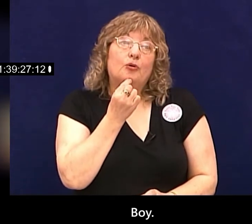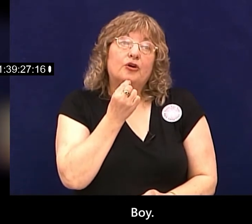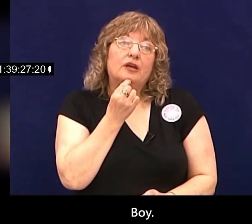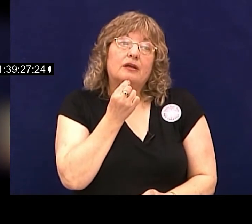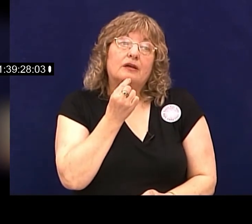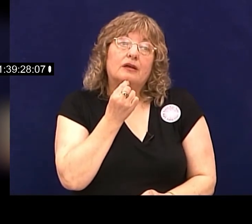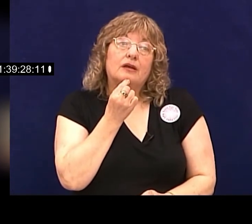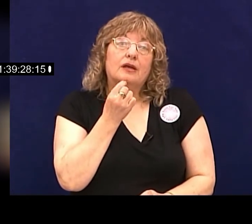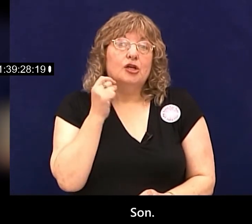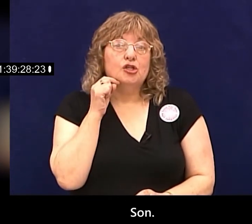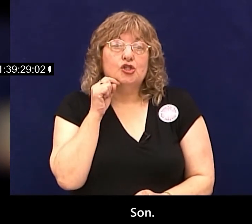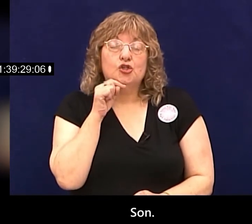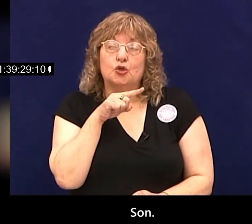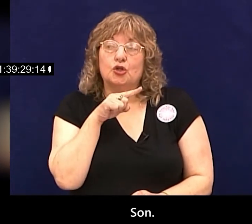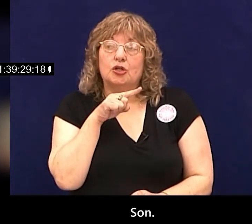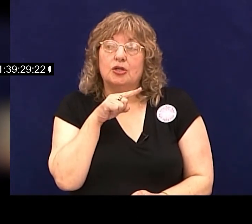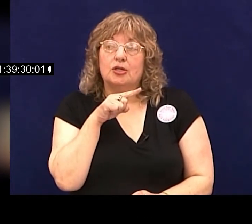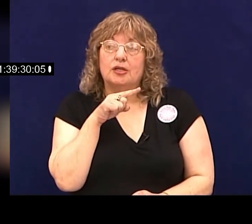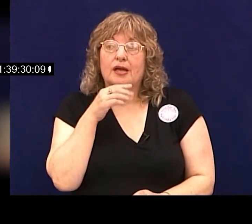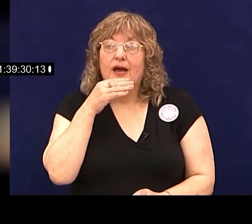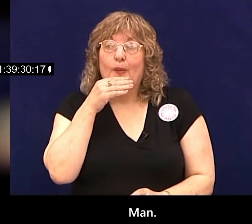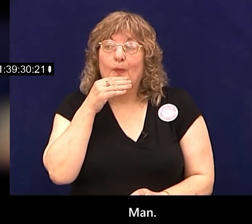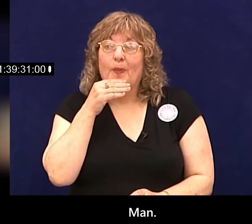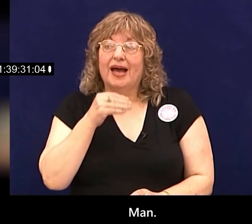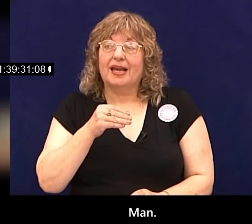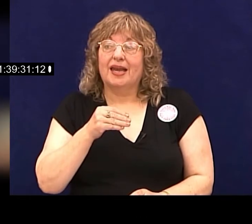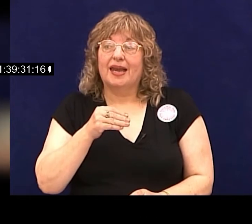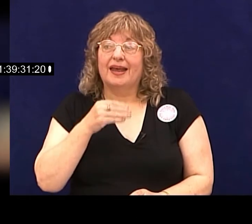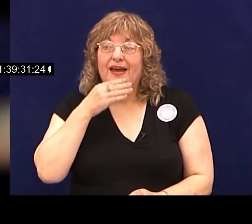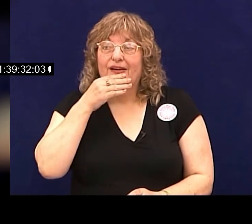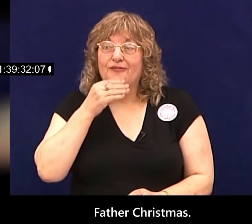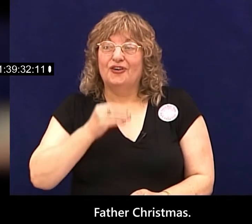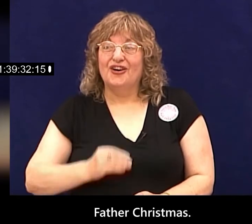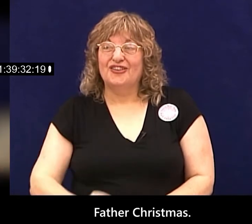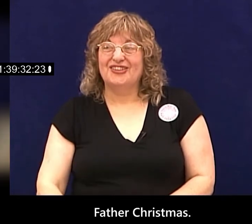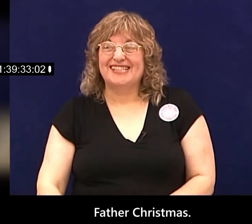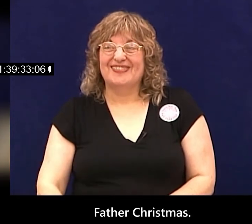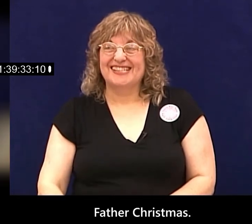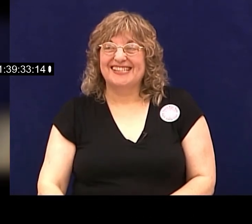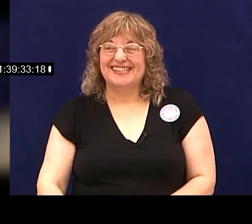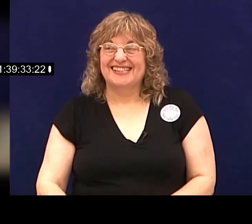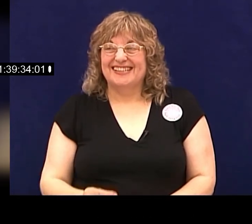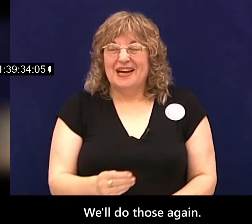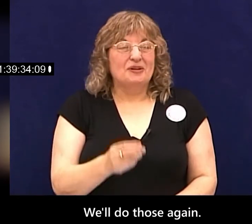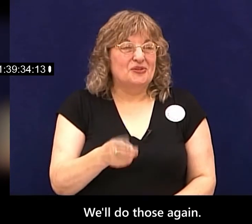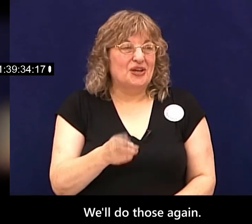Boy. Son. Man. Father Christmas. We'll do those